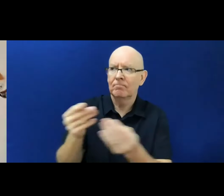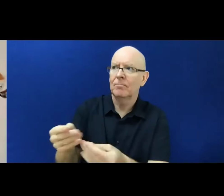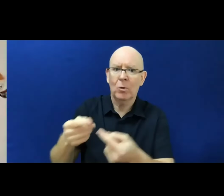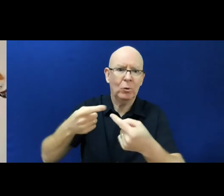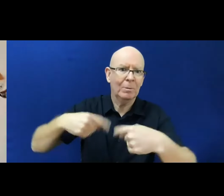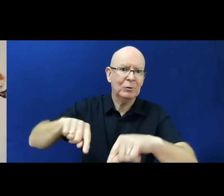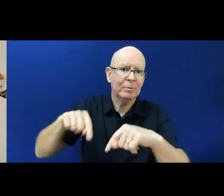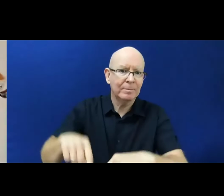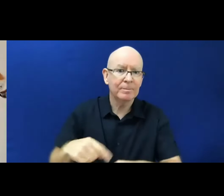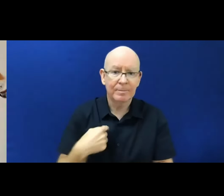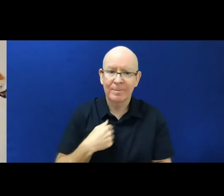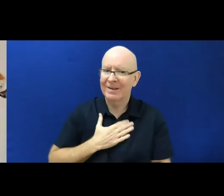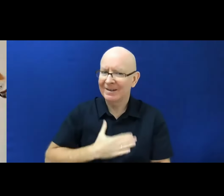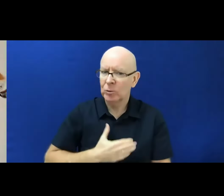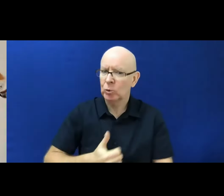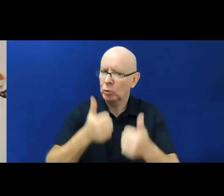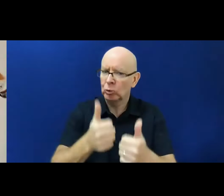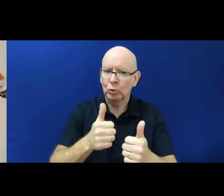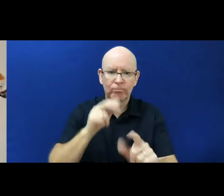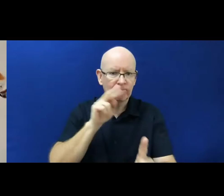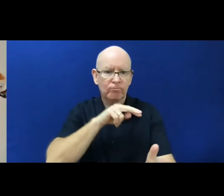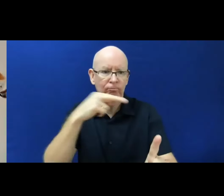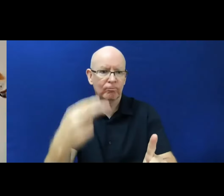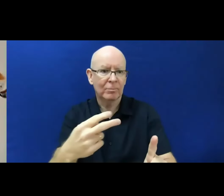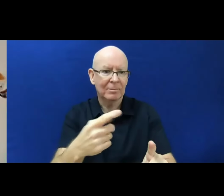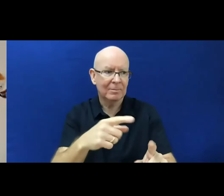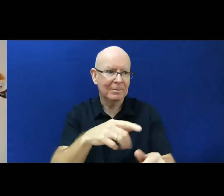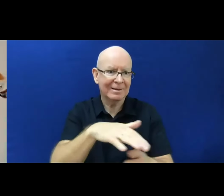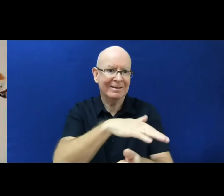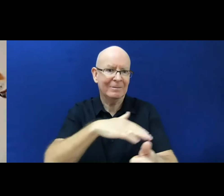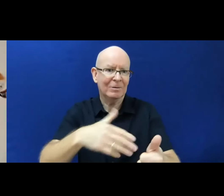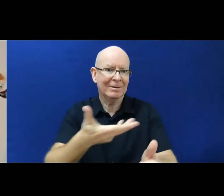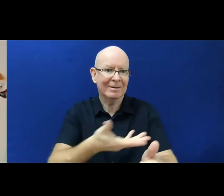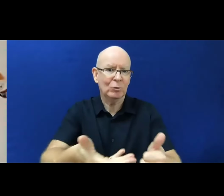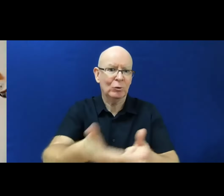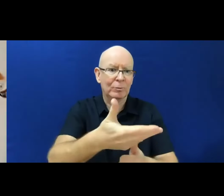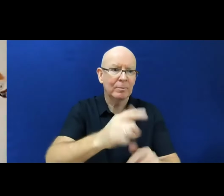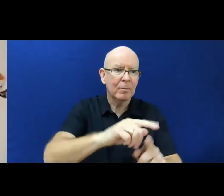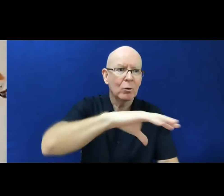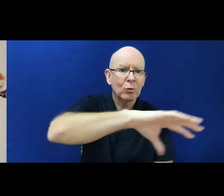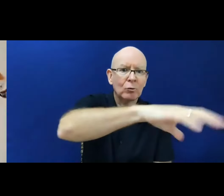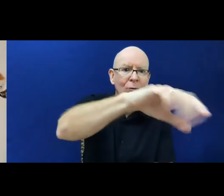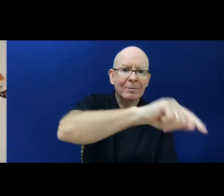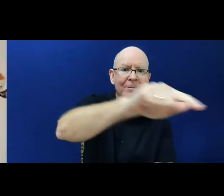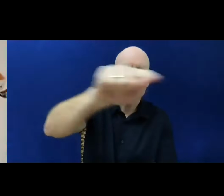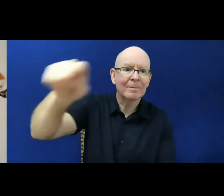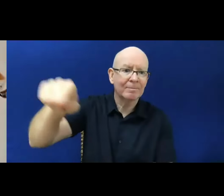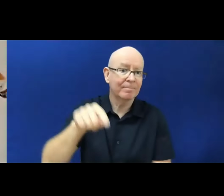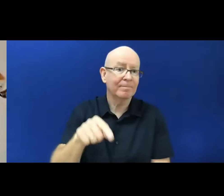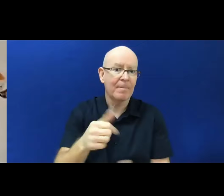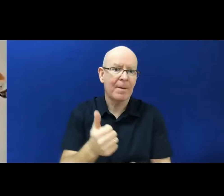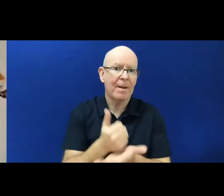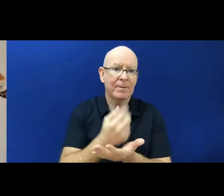to for us to set certain targets without knowing the baseline situation. So this must be